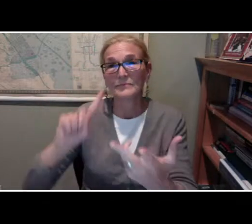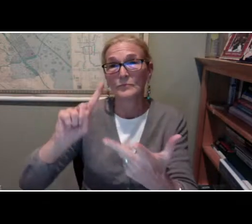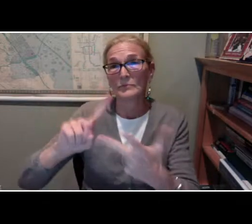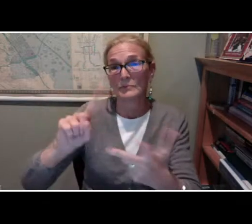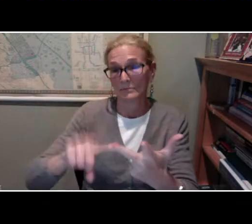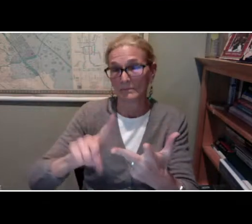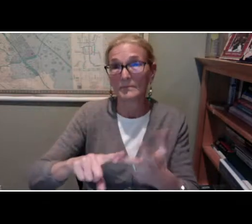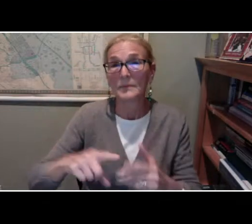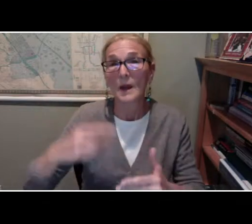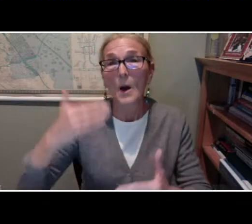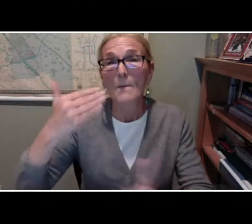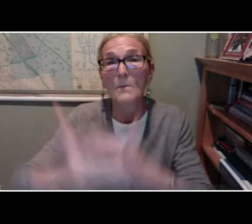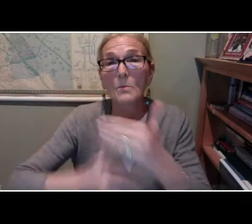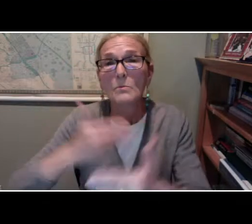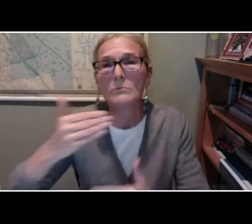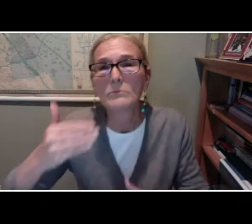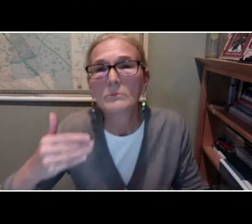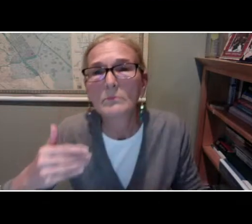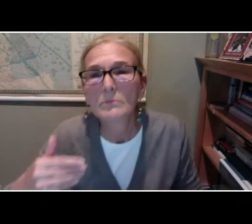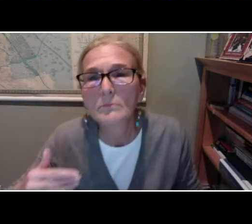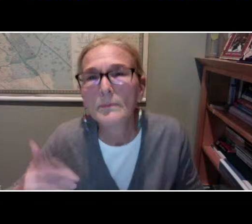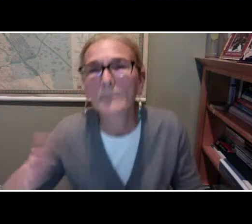it. Everyone can learn ASL.